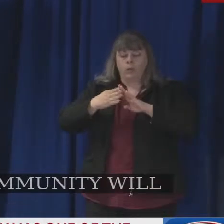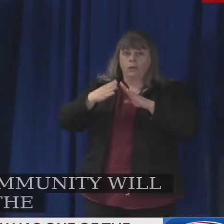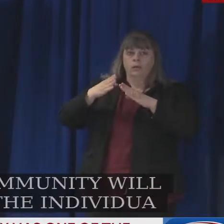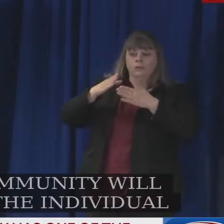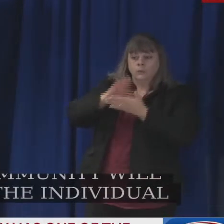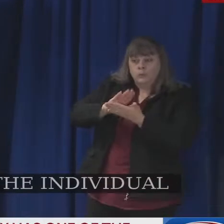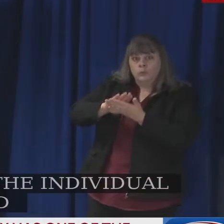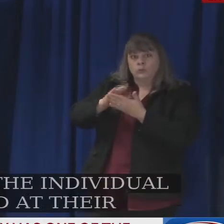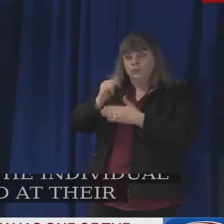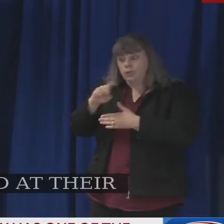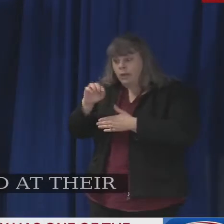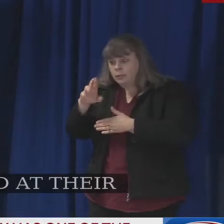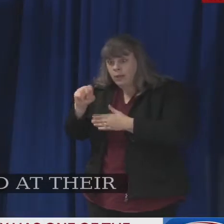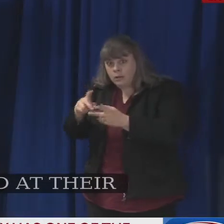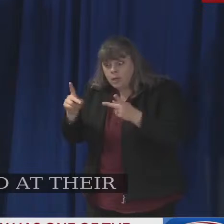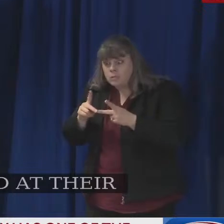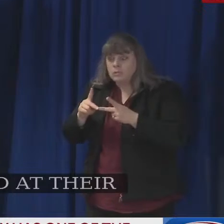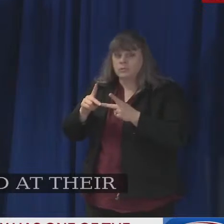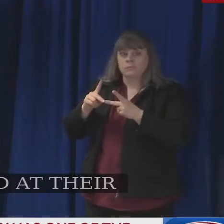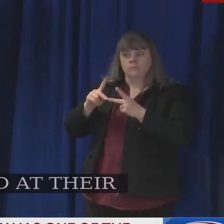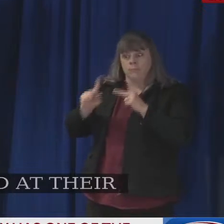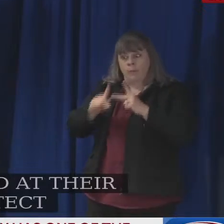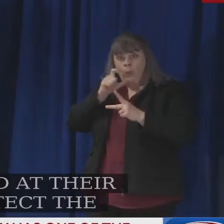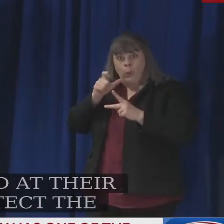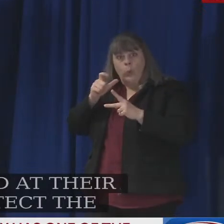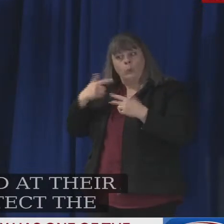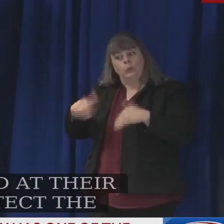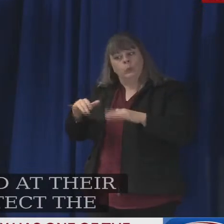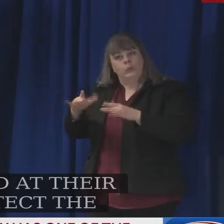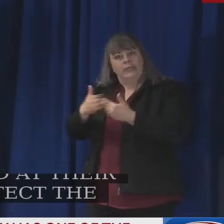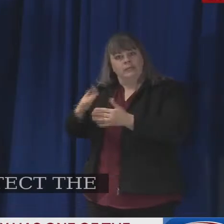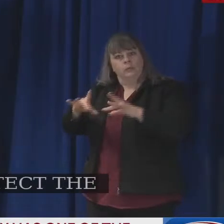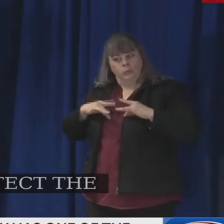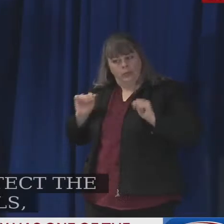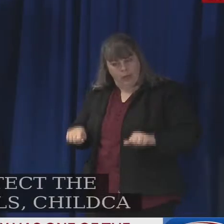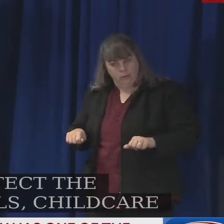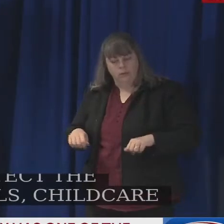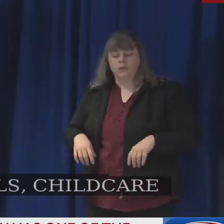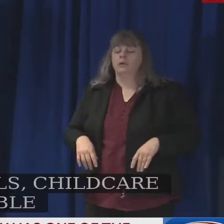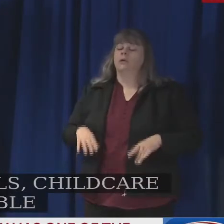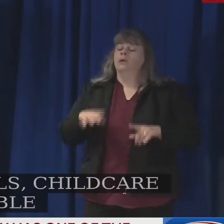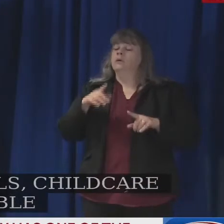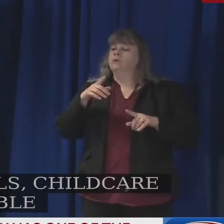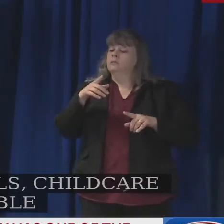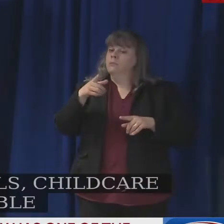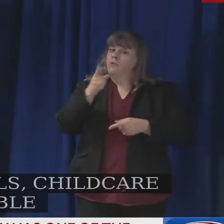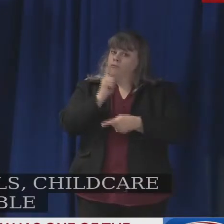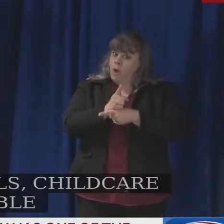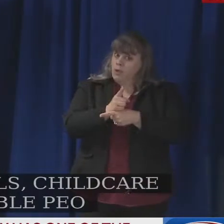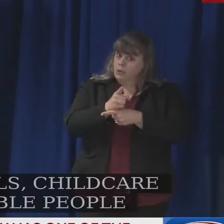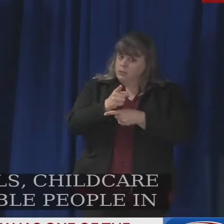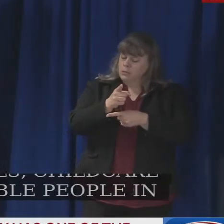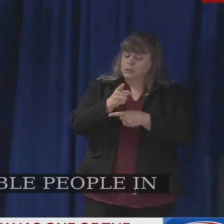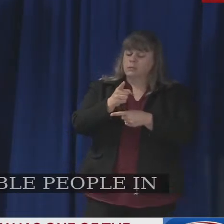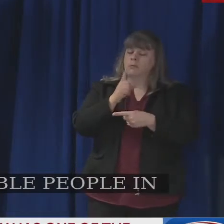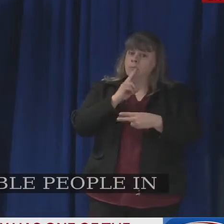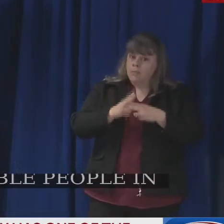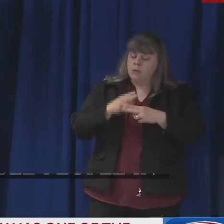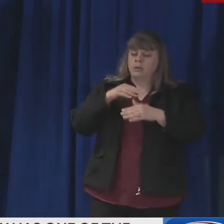childcare agencies, it'll protect the vulnerable people in the communities. Now, you're absolutely right that, you know, entering school, you're dealing